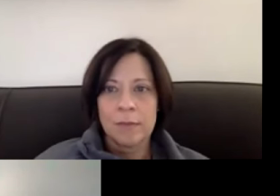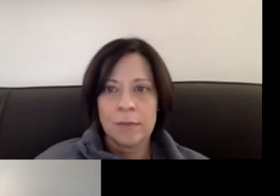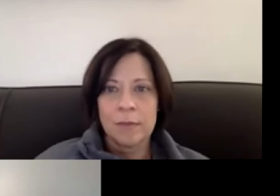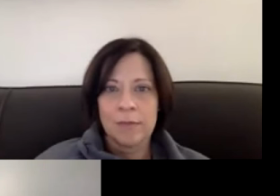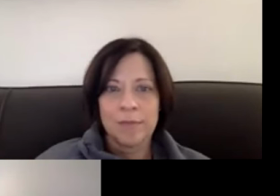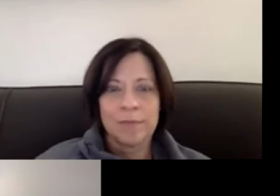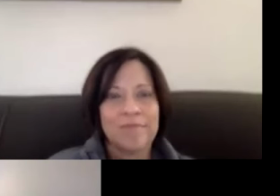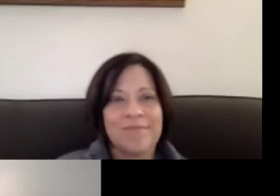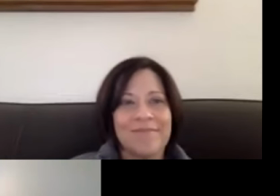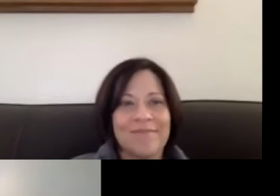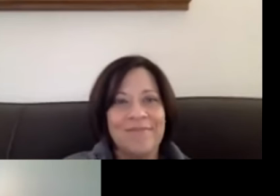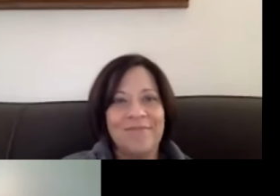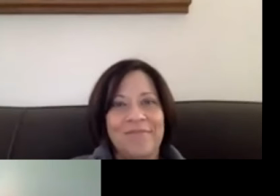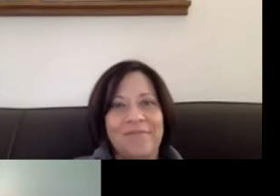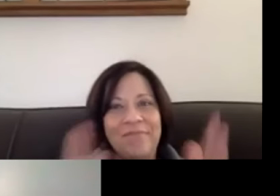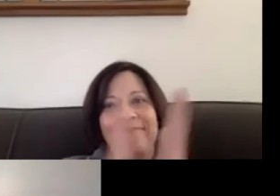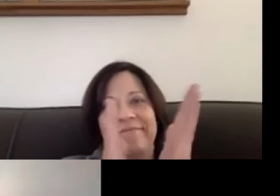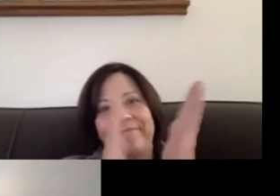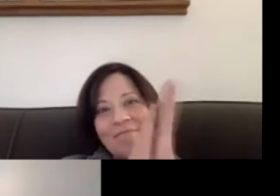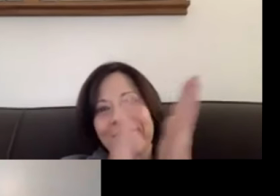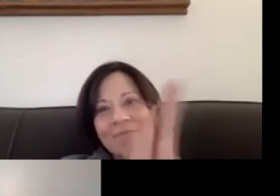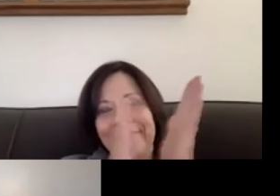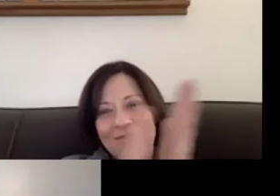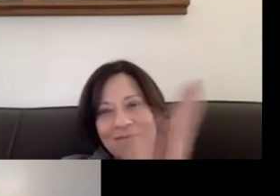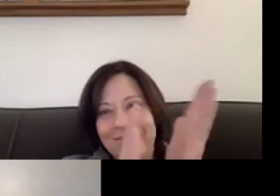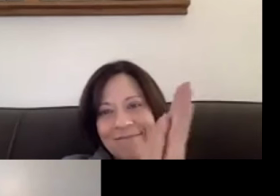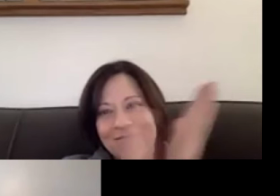Thank you. Thank you.